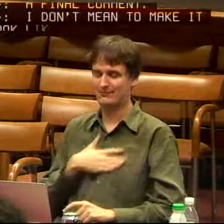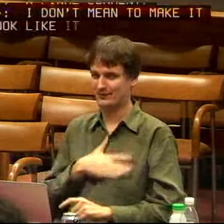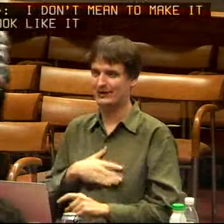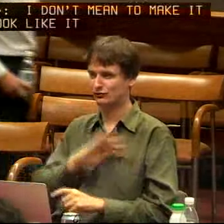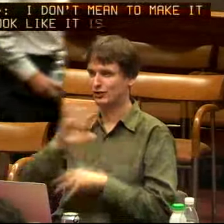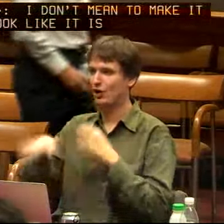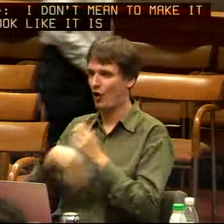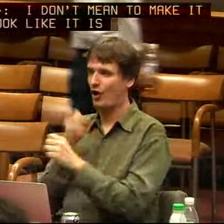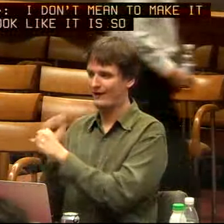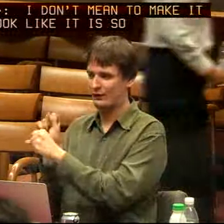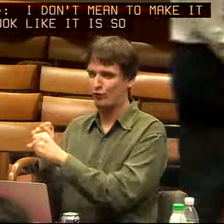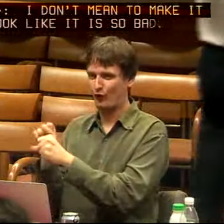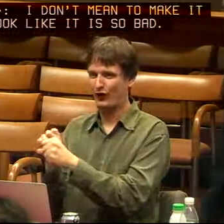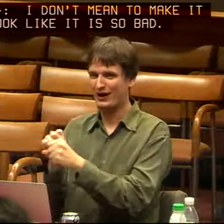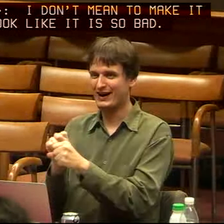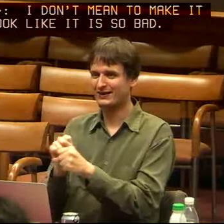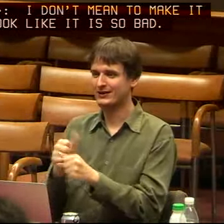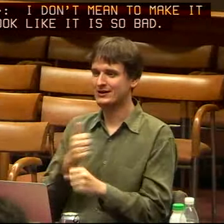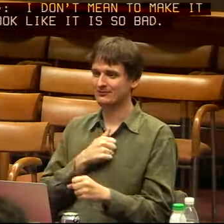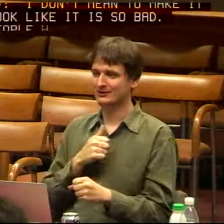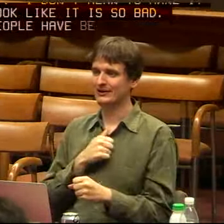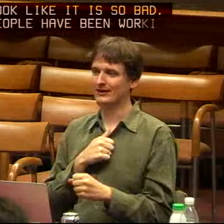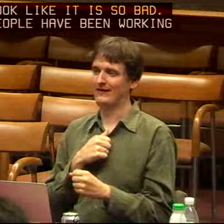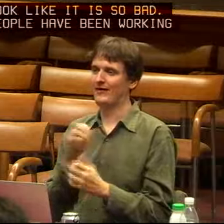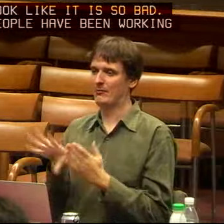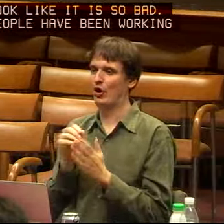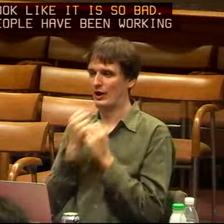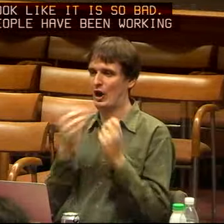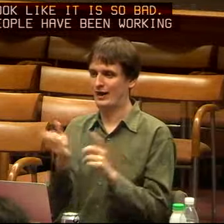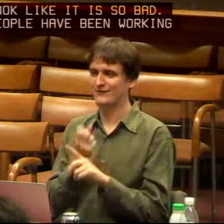find consensus, and I greatly appreciate all of everyone's work.